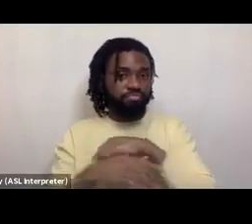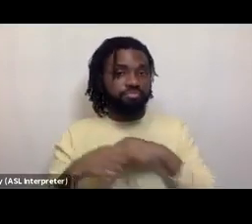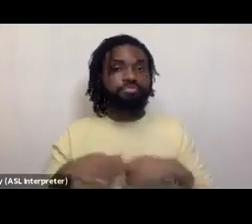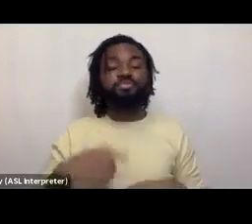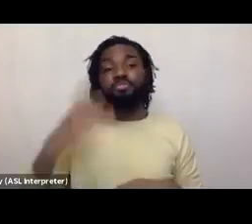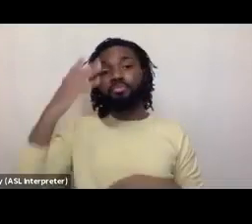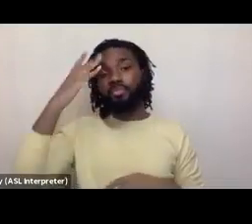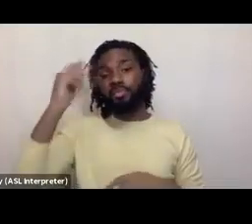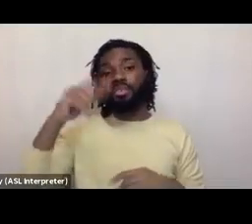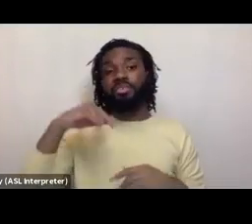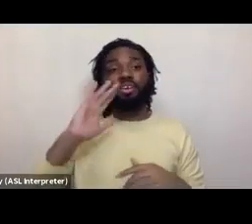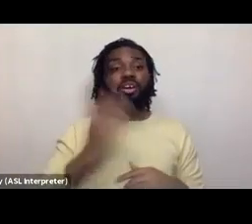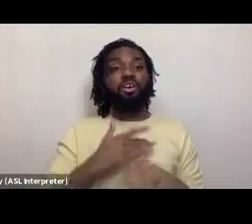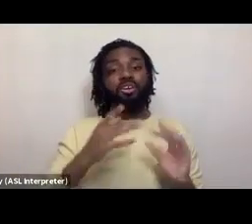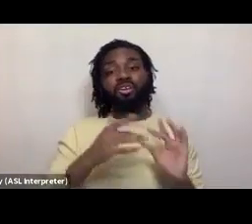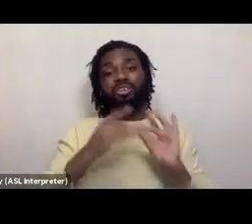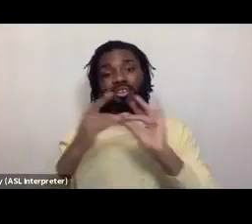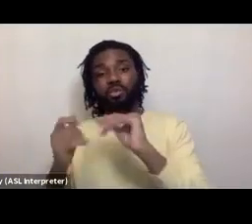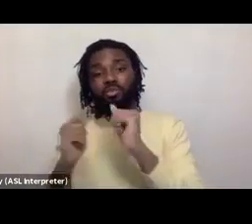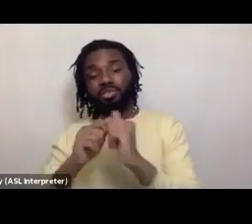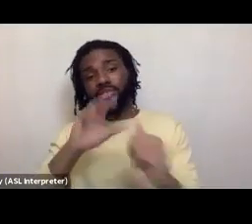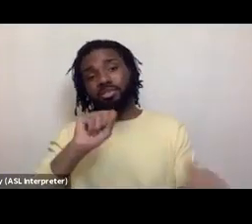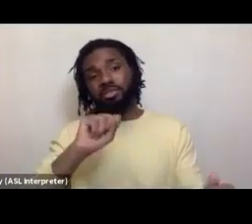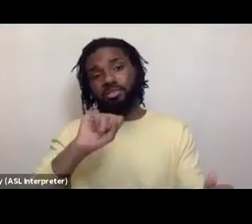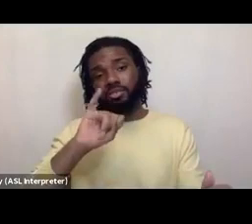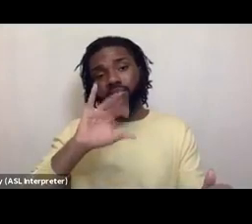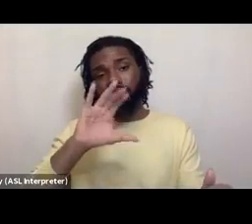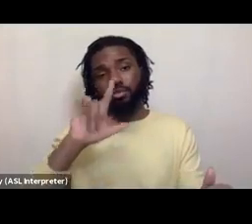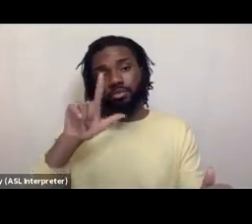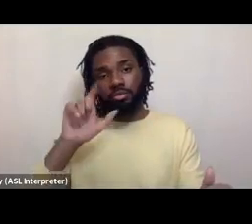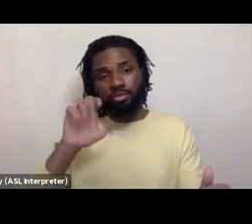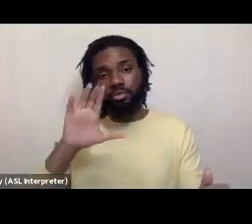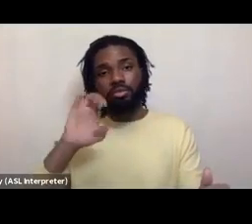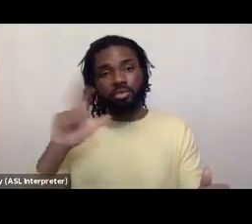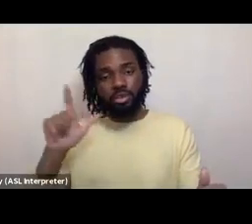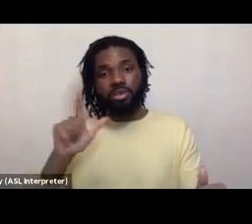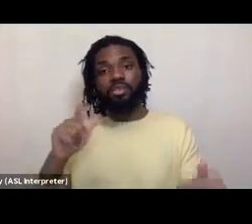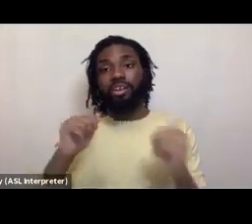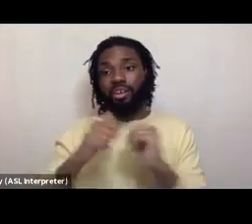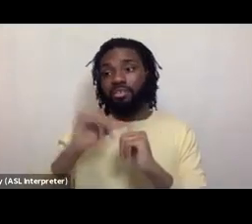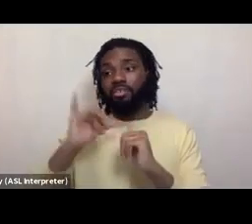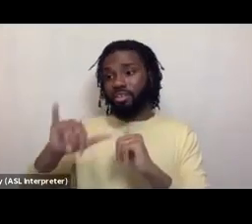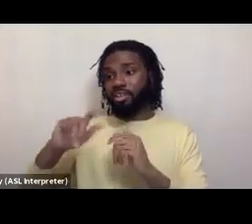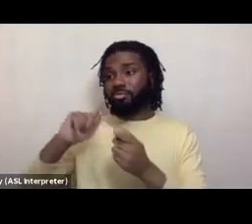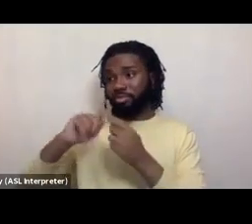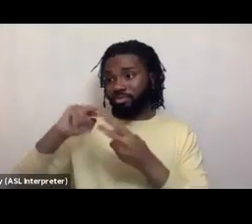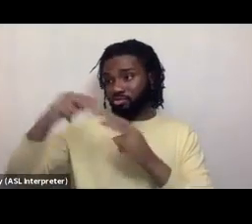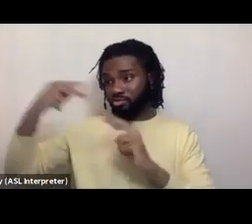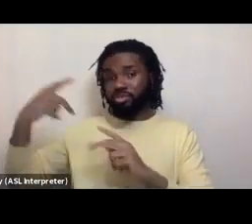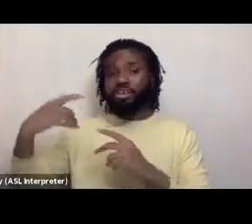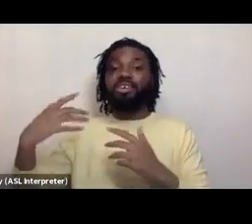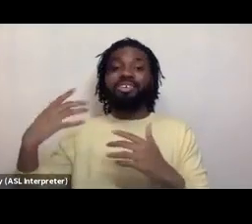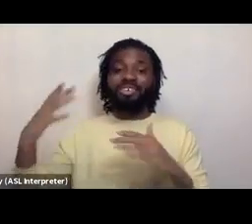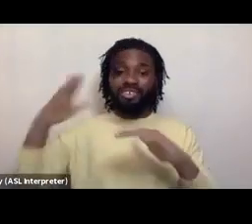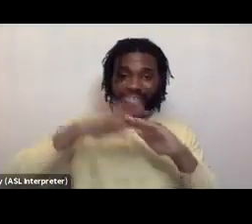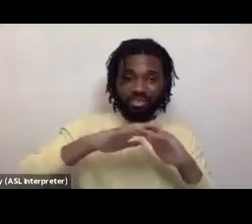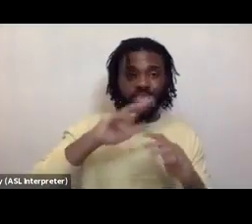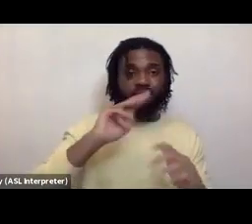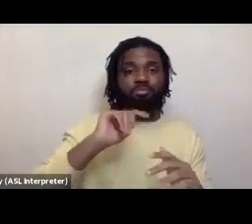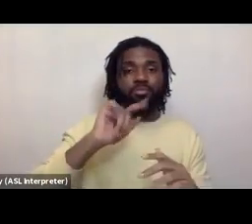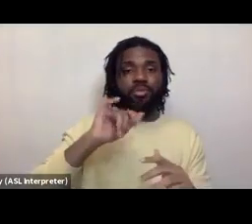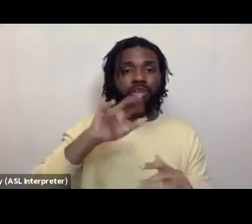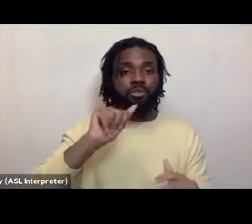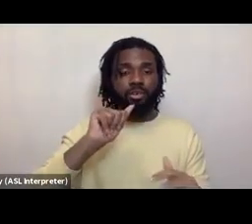of the link between sickle cell and how the prevalence of those traits mixed with malaria. And so you had